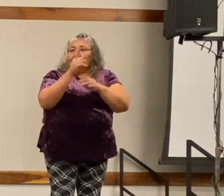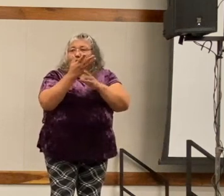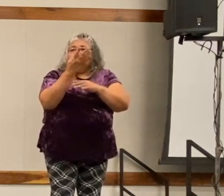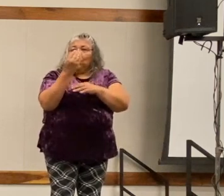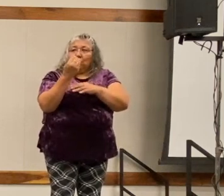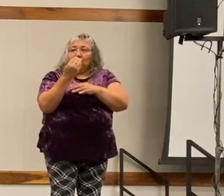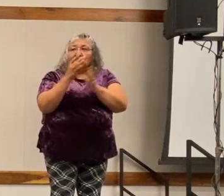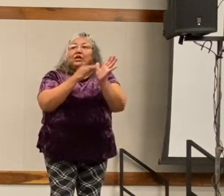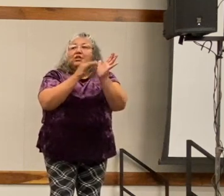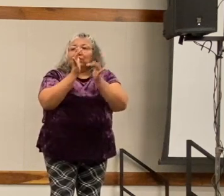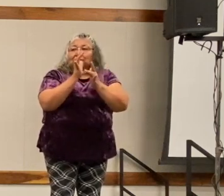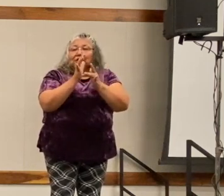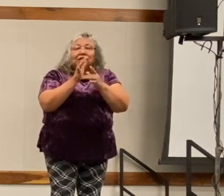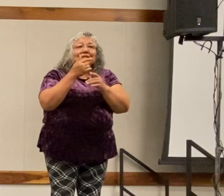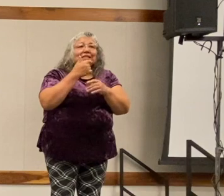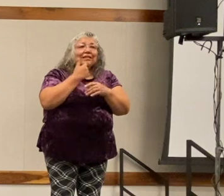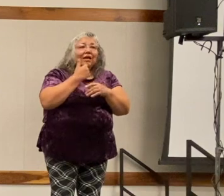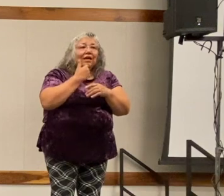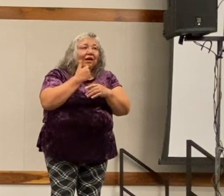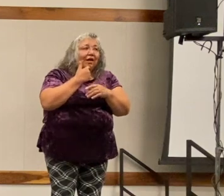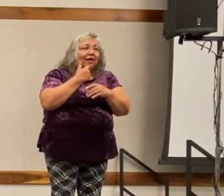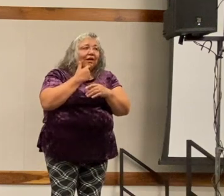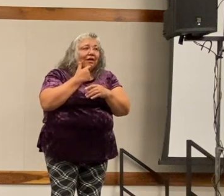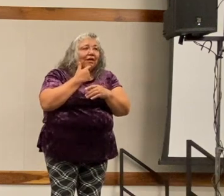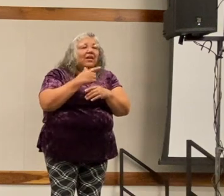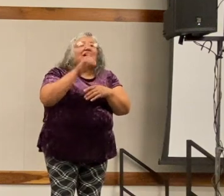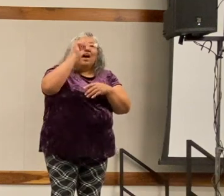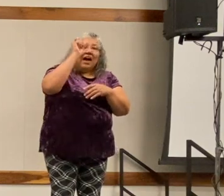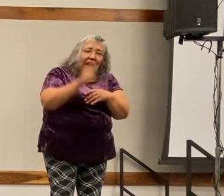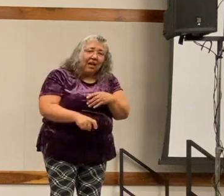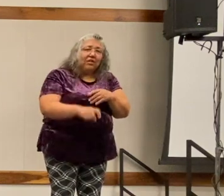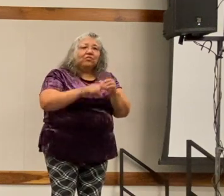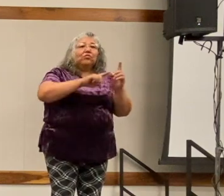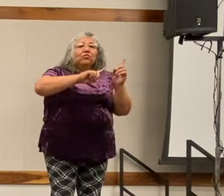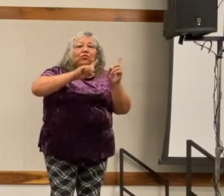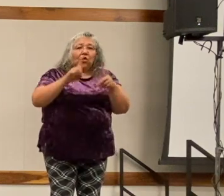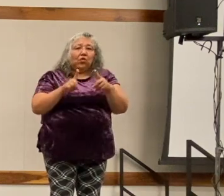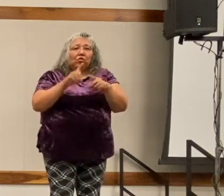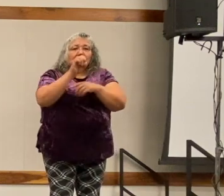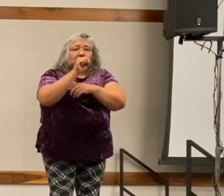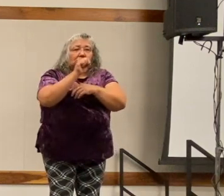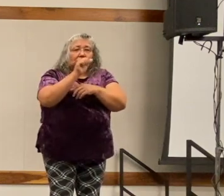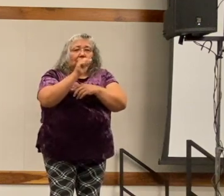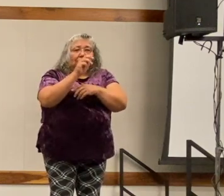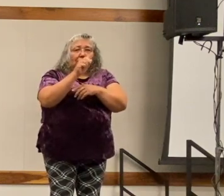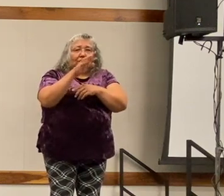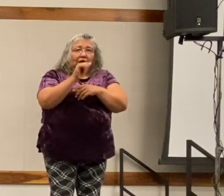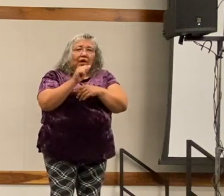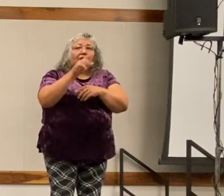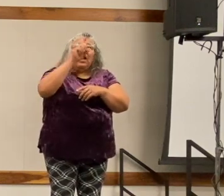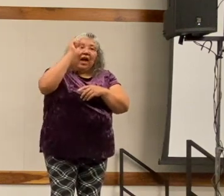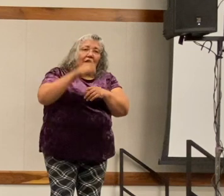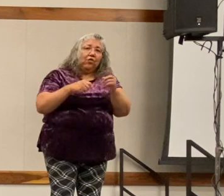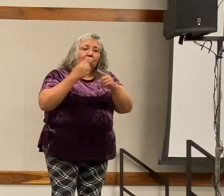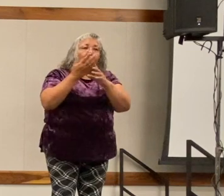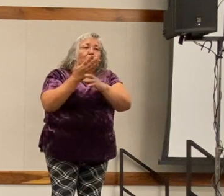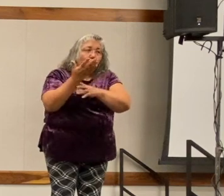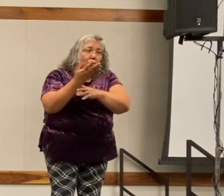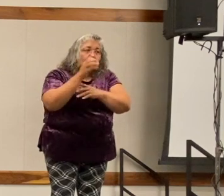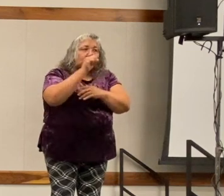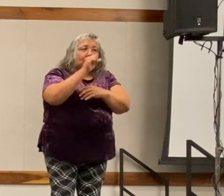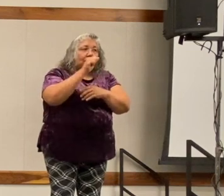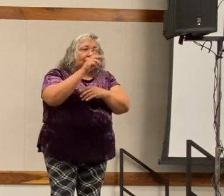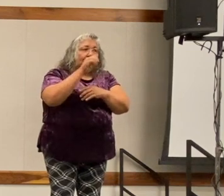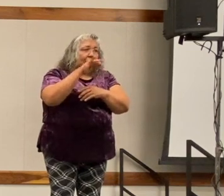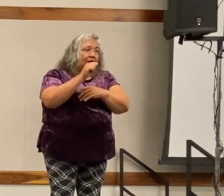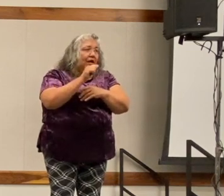14, Jesus, it said that he had to go to Samaria. He had to go through Samaria.